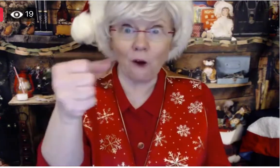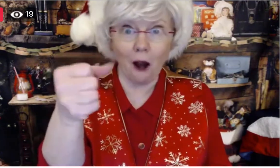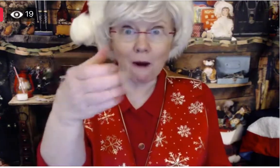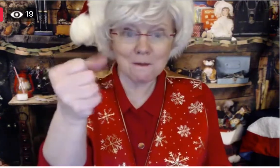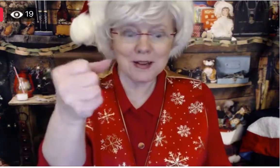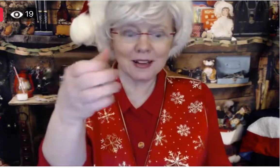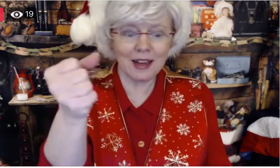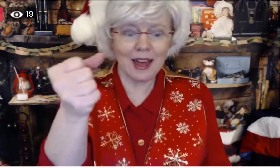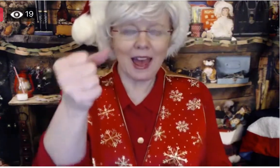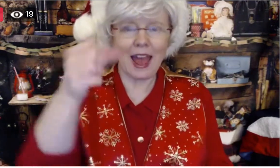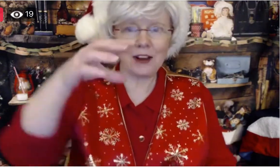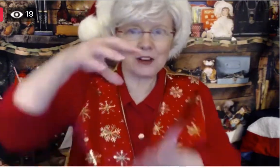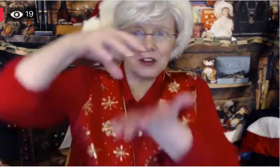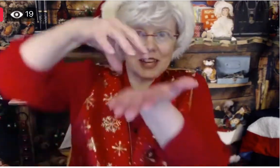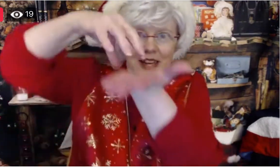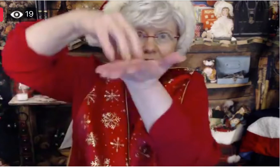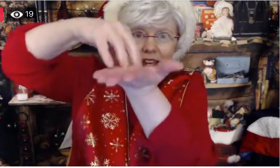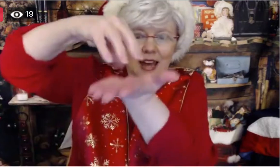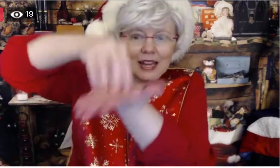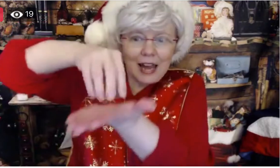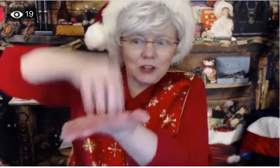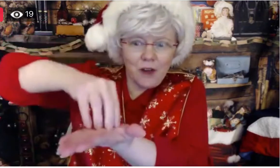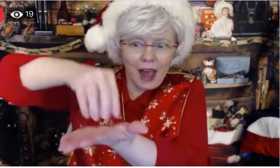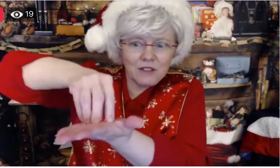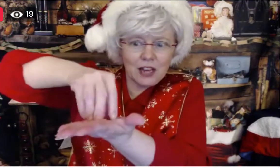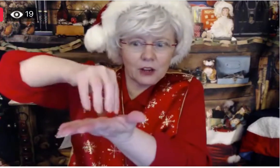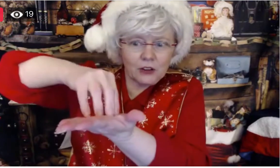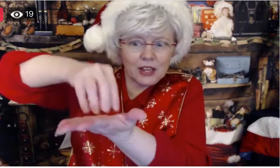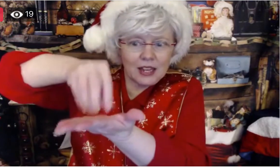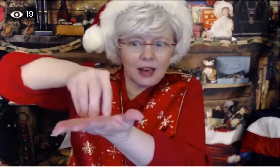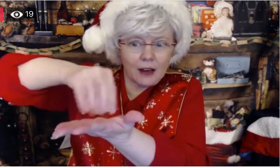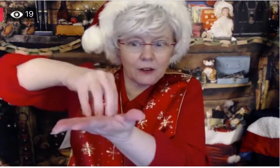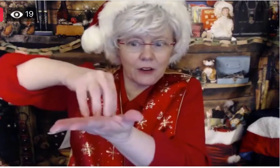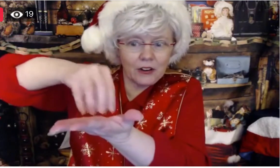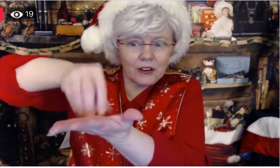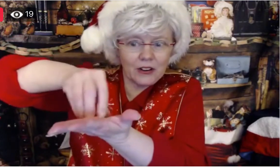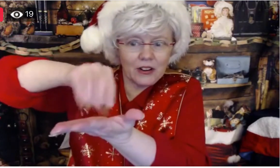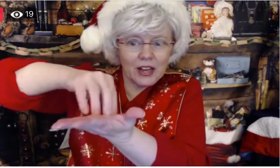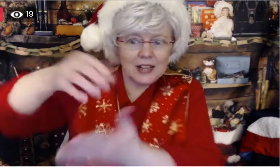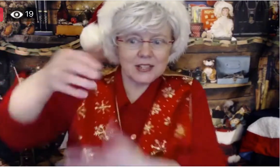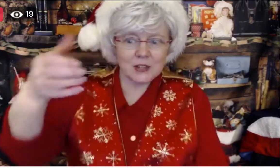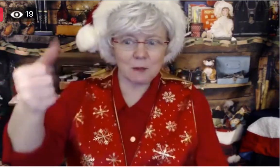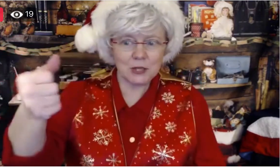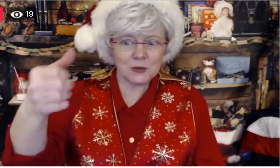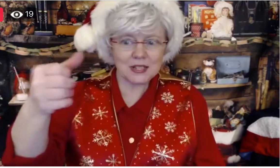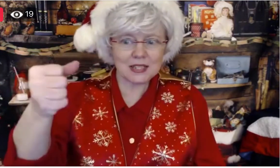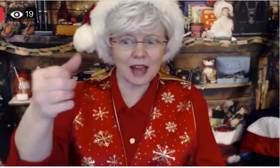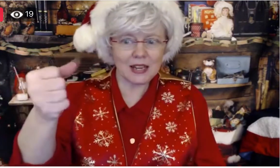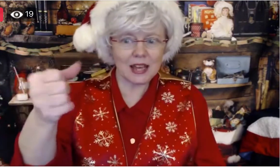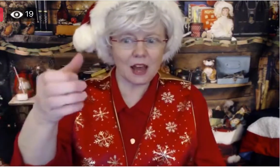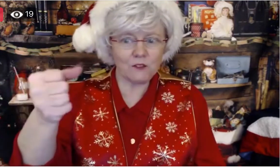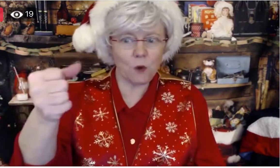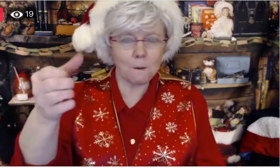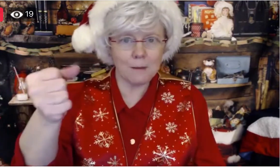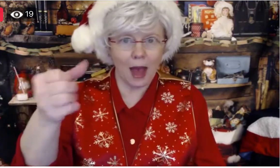farm, and cookie, like you're having a cookie cutter. So let me do this sign again for